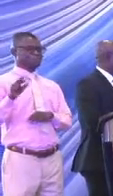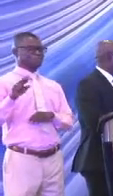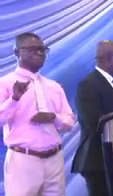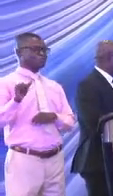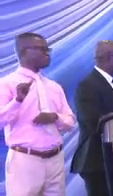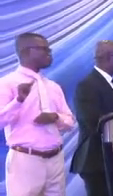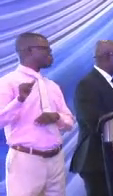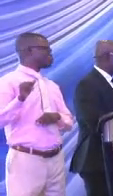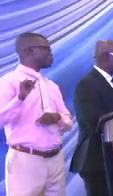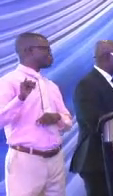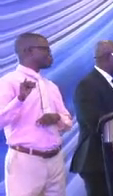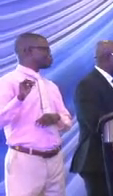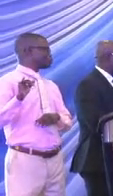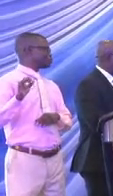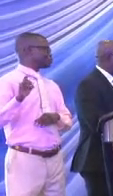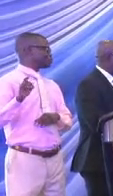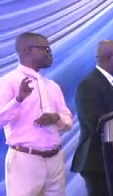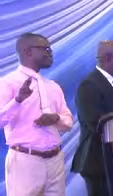Abdulkadri.